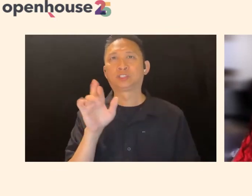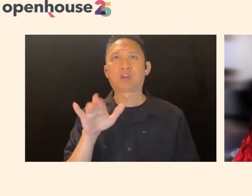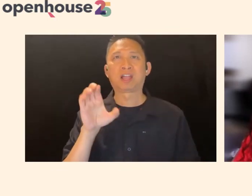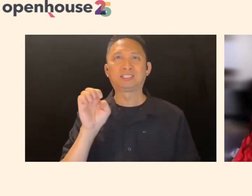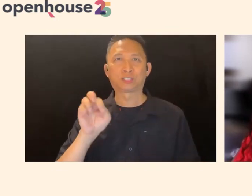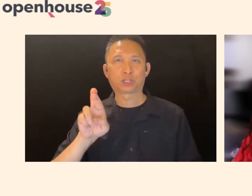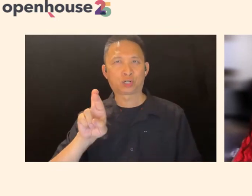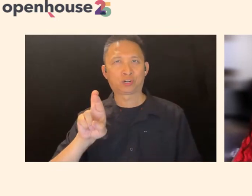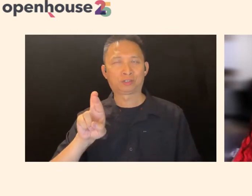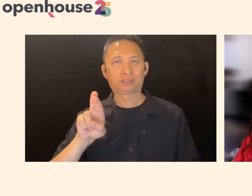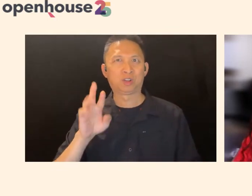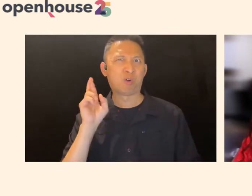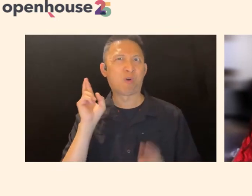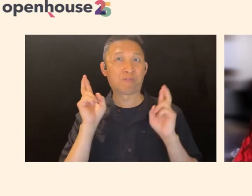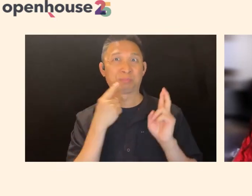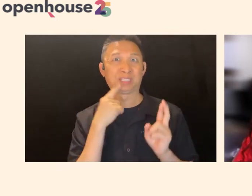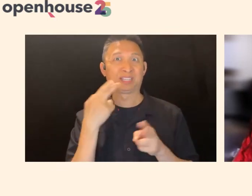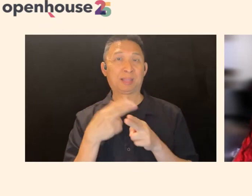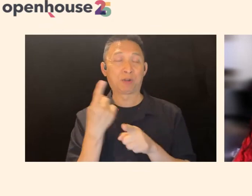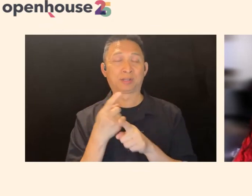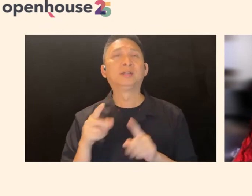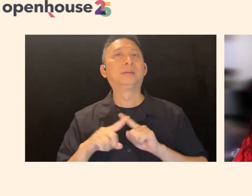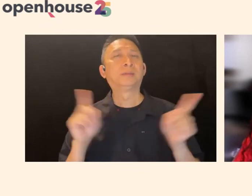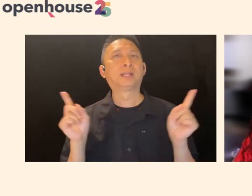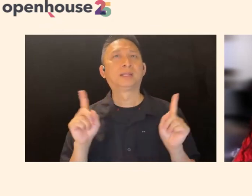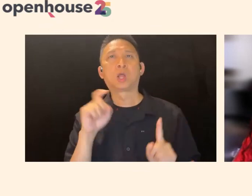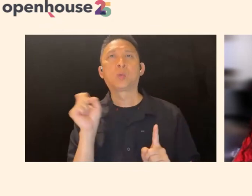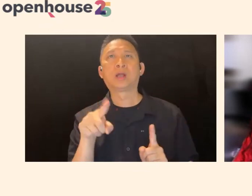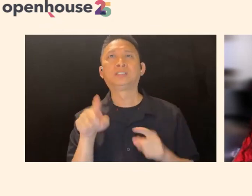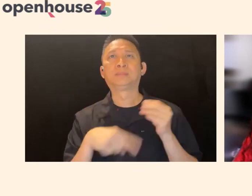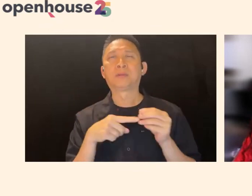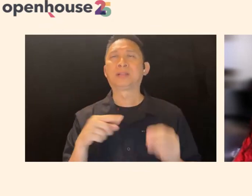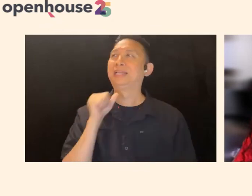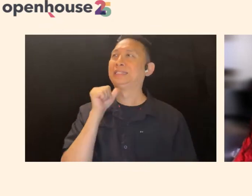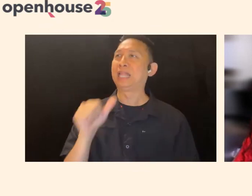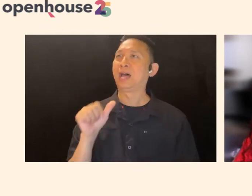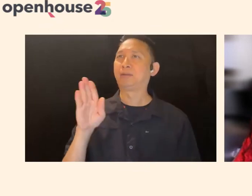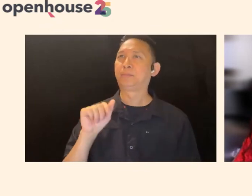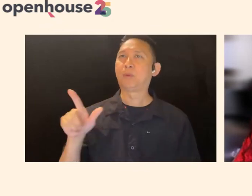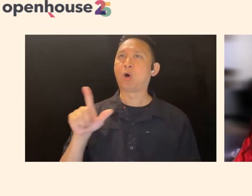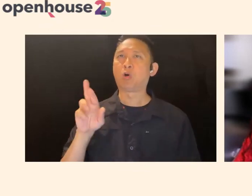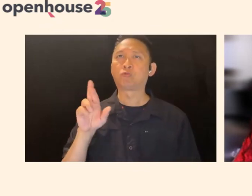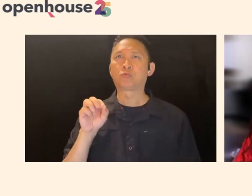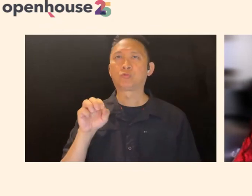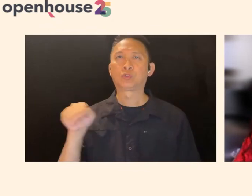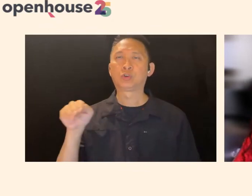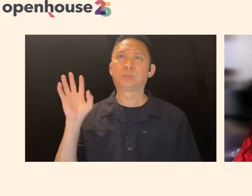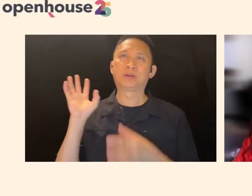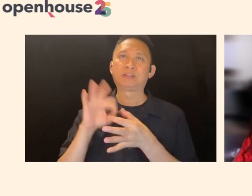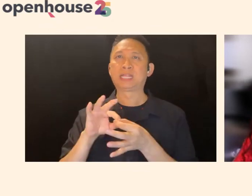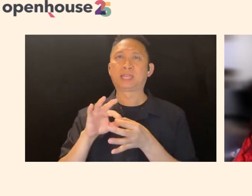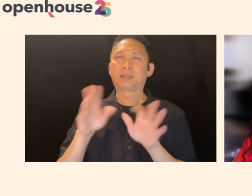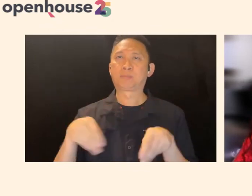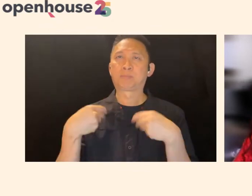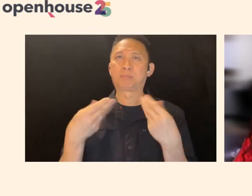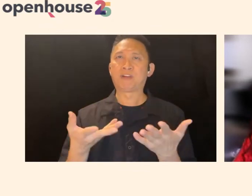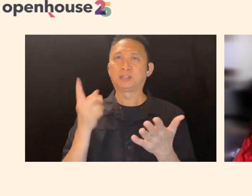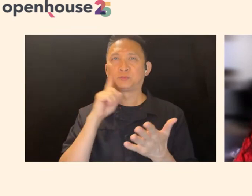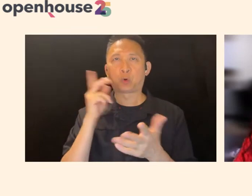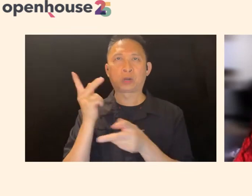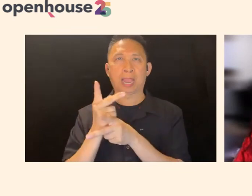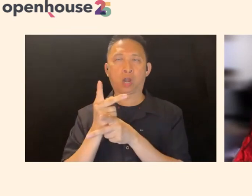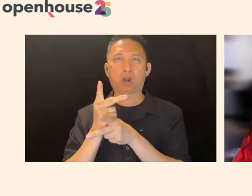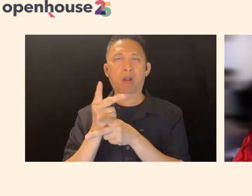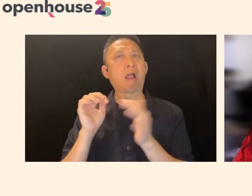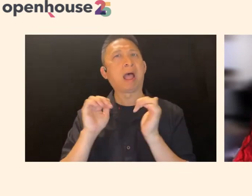curious question about how can non-ballroom affiliated providers of care best partner with